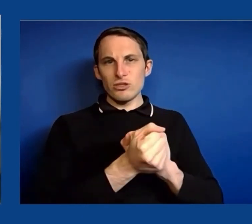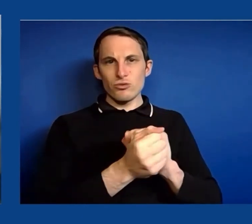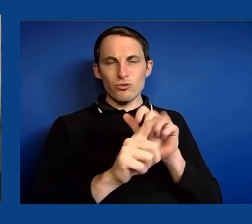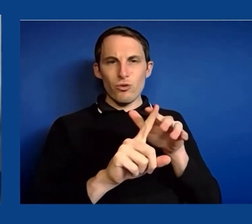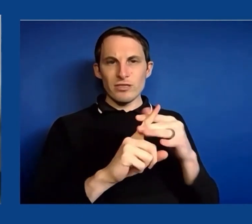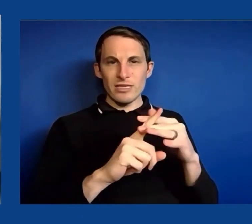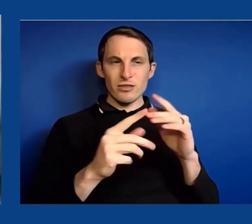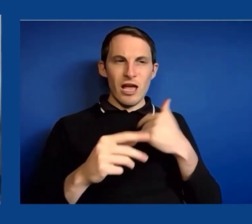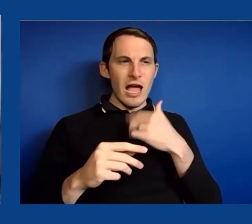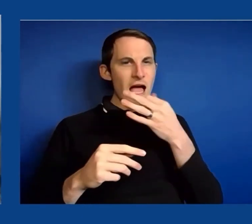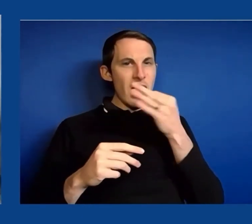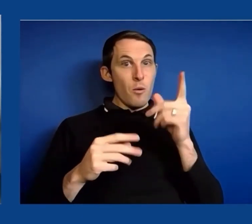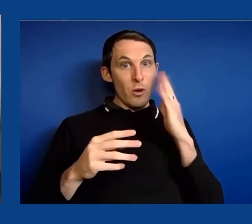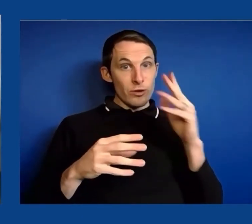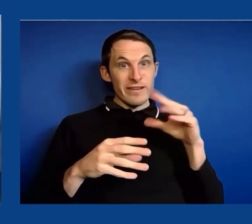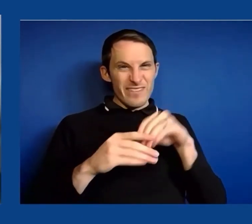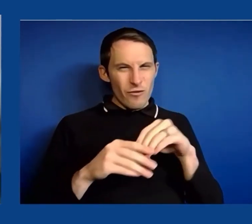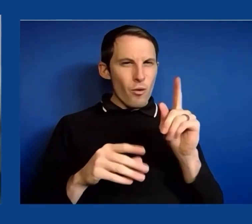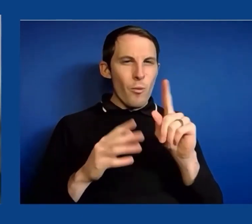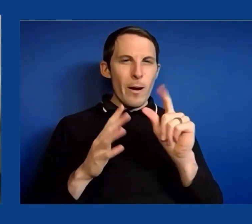pitfalls, I guess, or